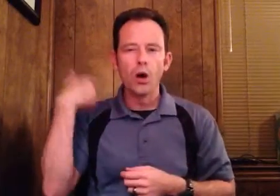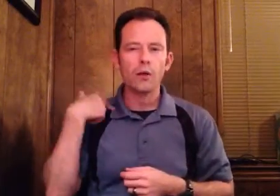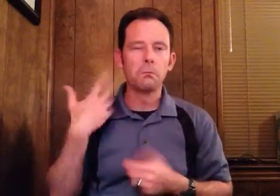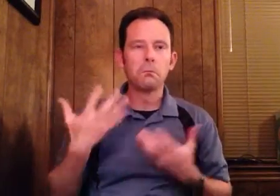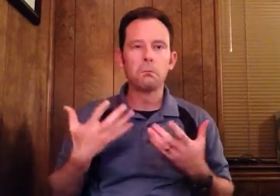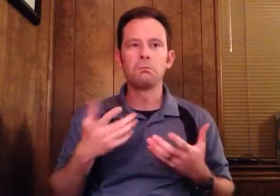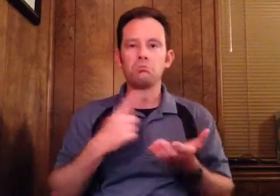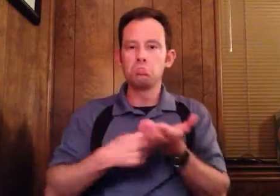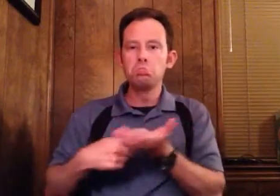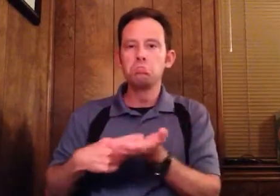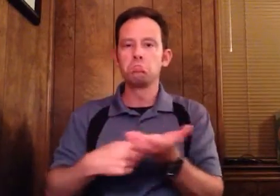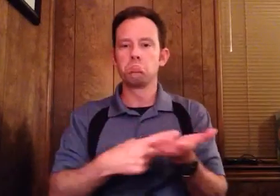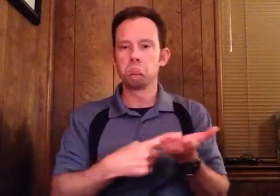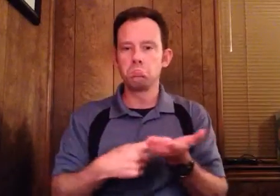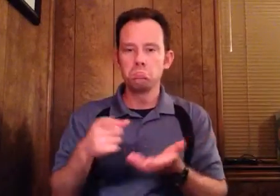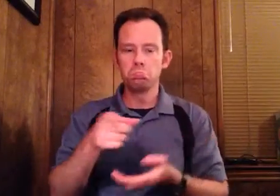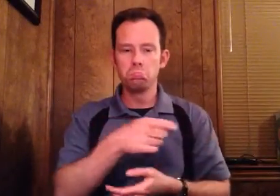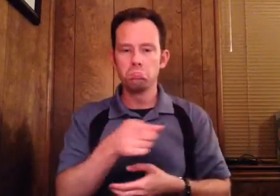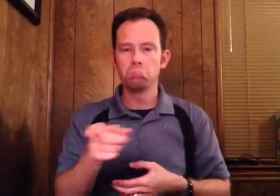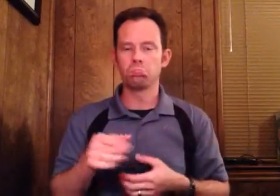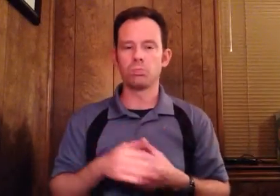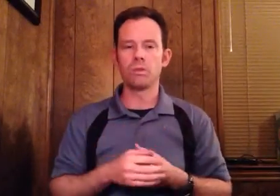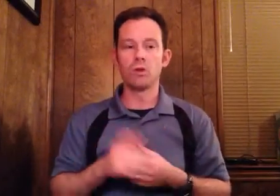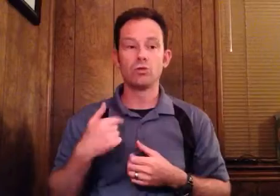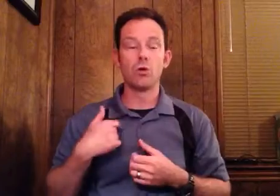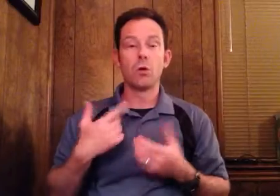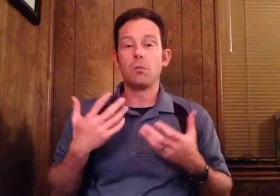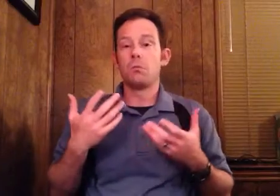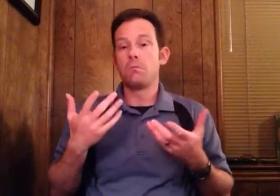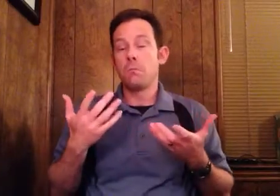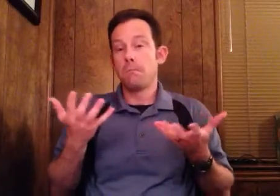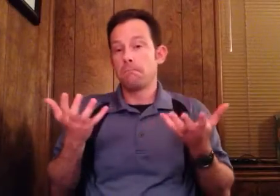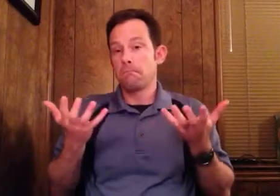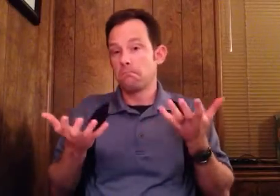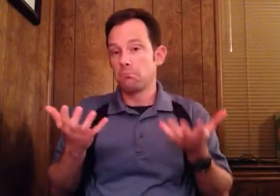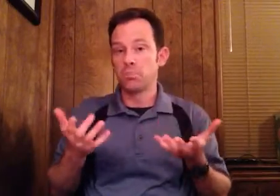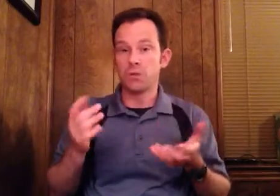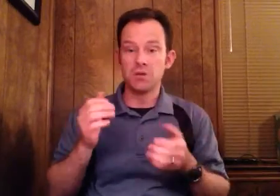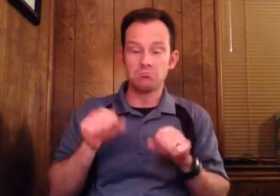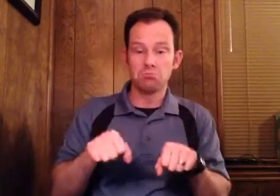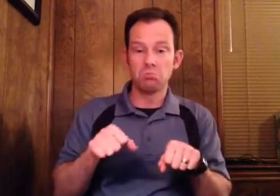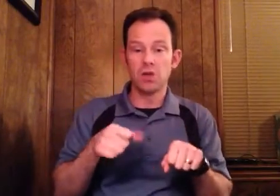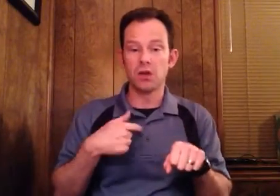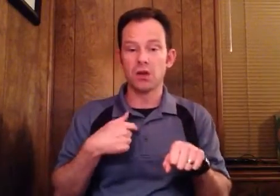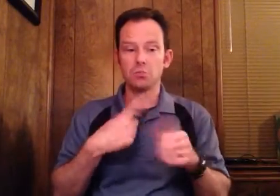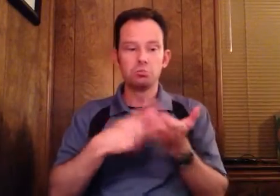about how would you solve this problem a different way. Great job today. Good luck on the next one on your own.